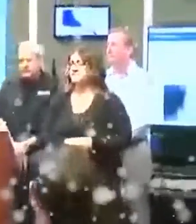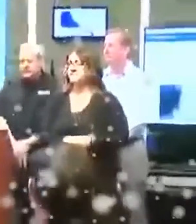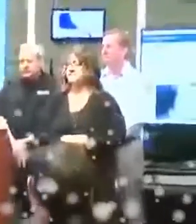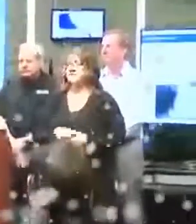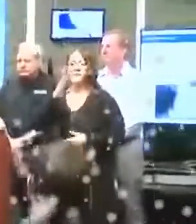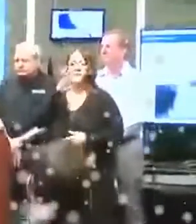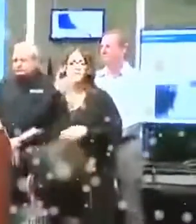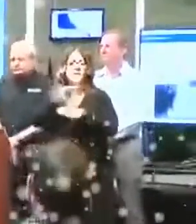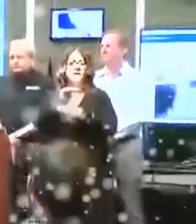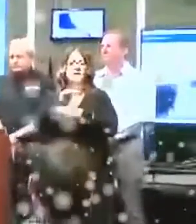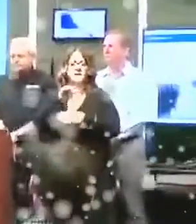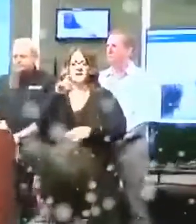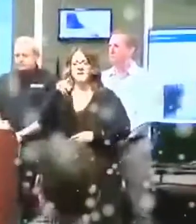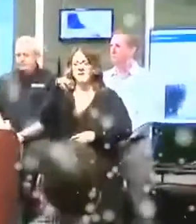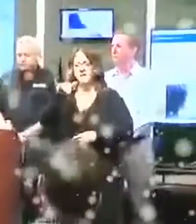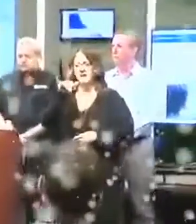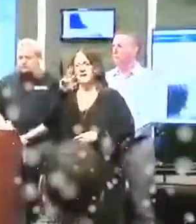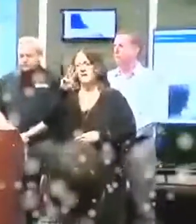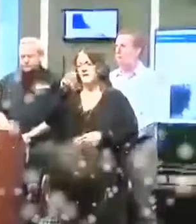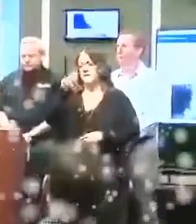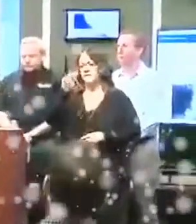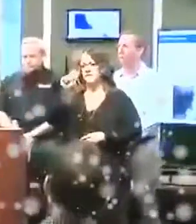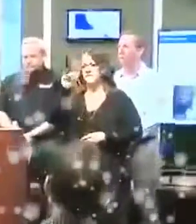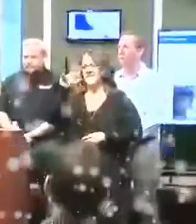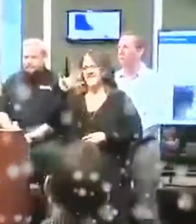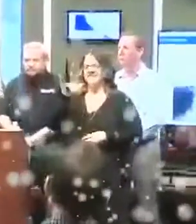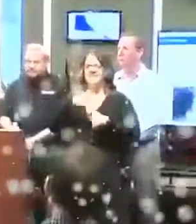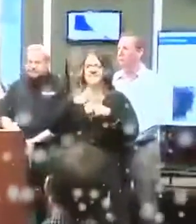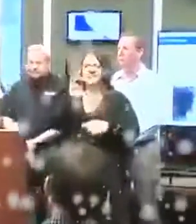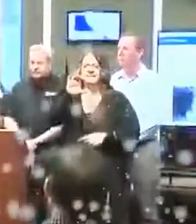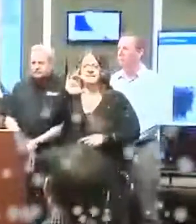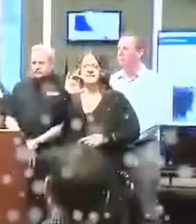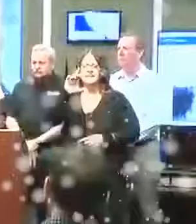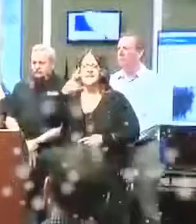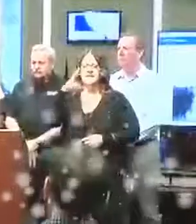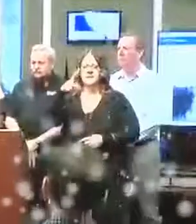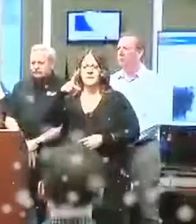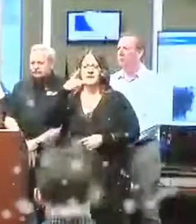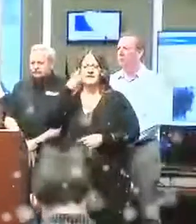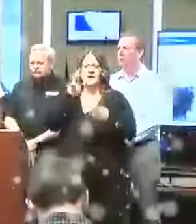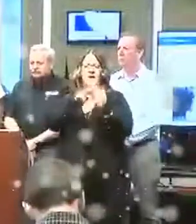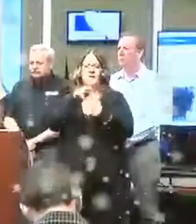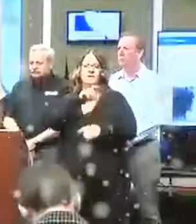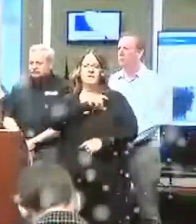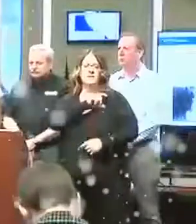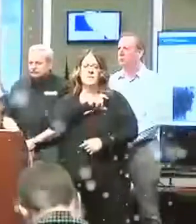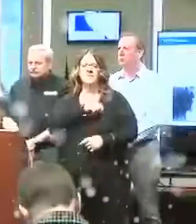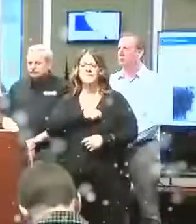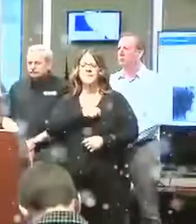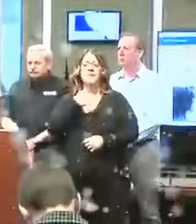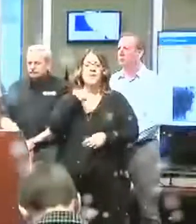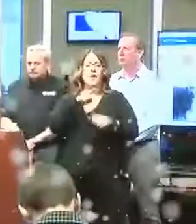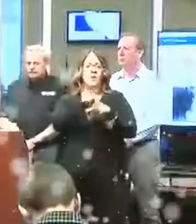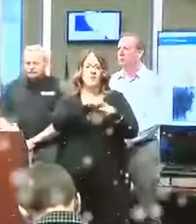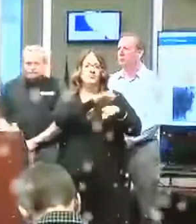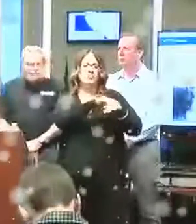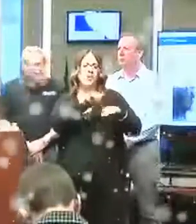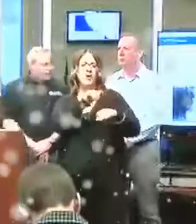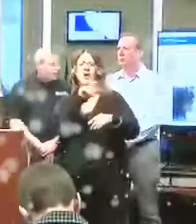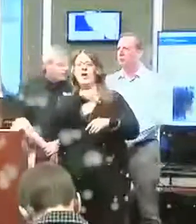Good evening. I'm Deputy Commissioner Warren Stanley from the California Highway Patrol. And as far as our deployment of personnel, we brought in an additional